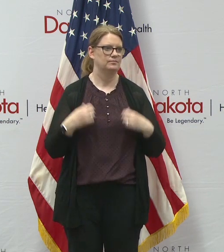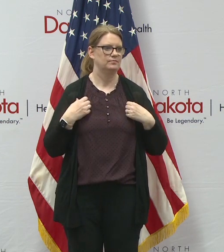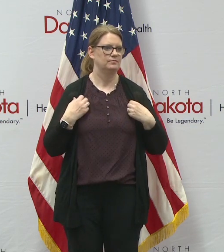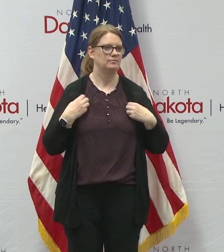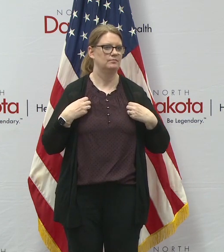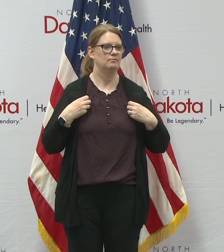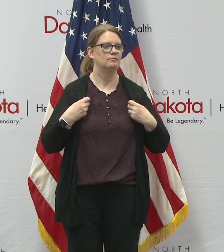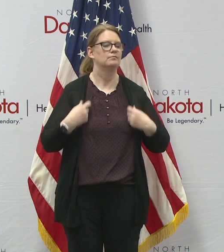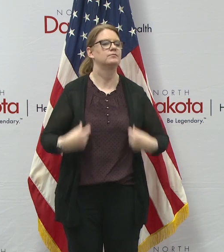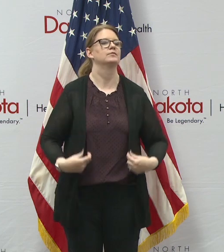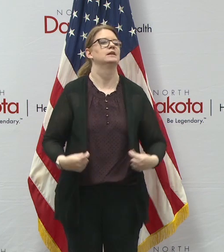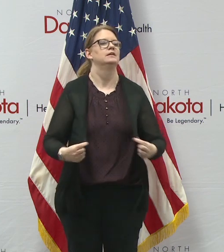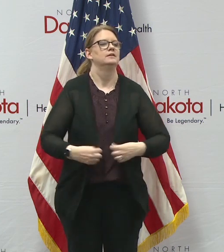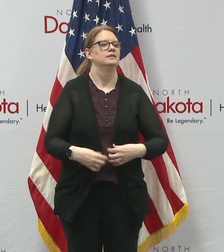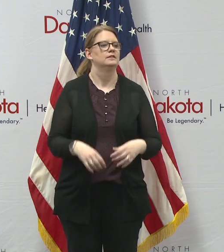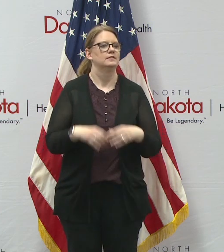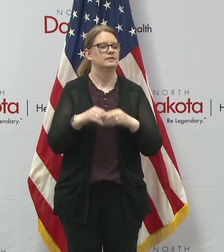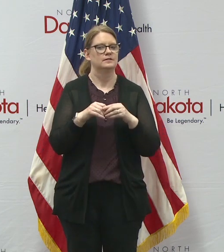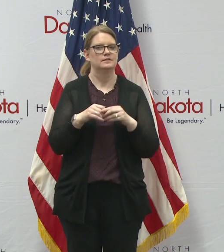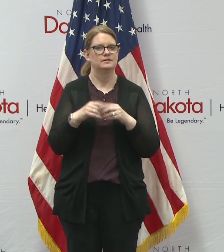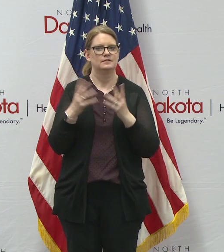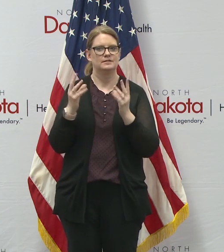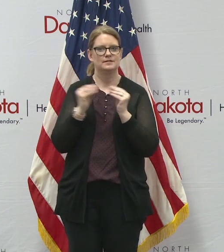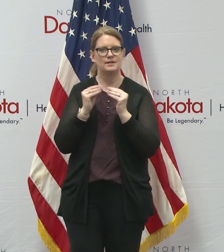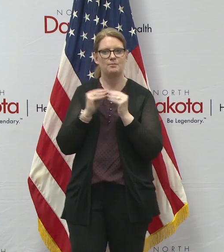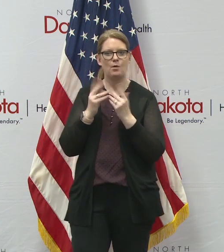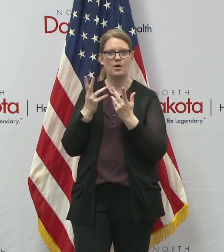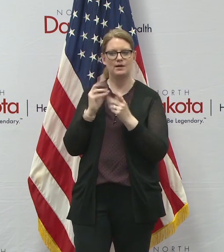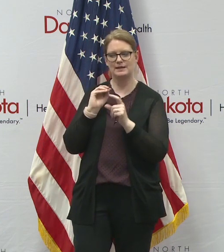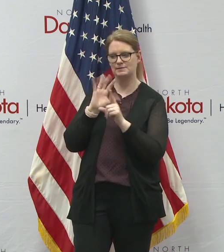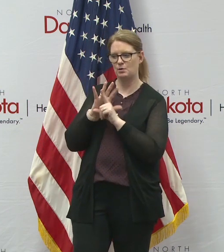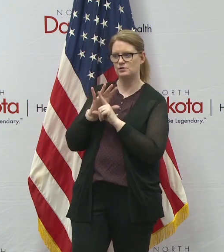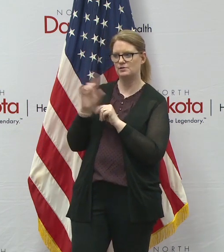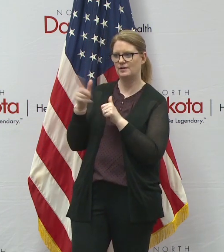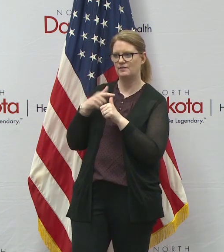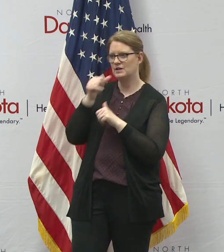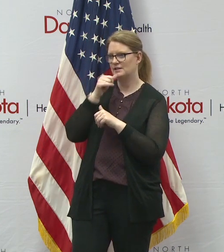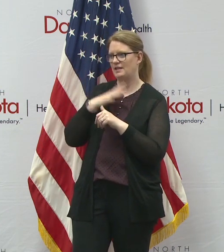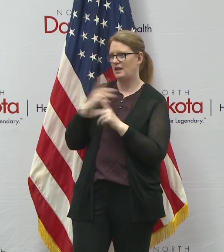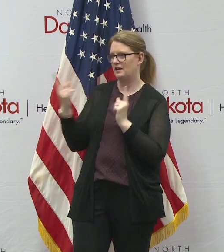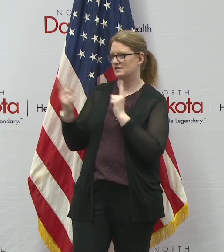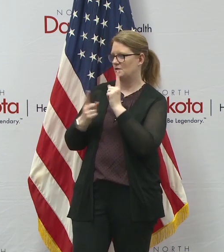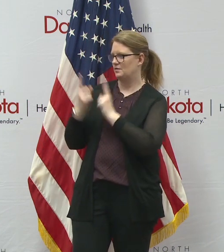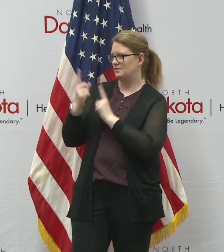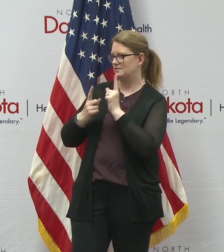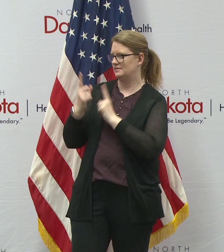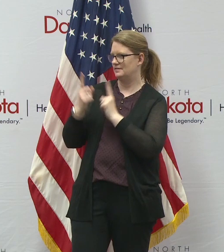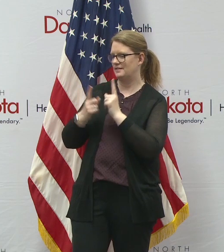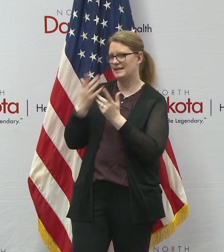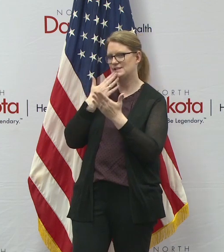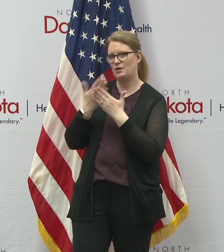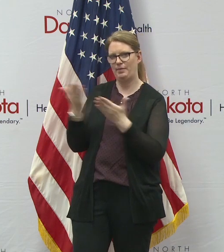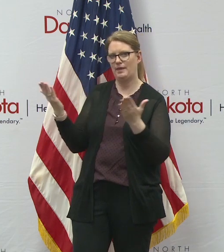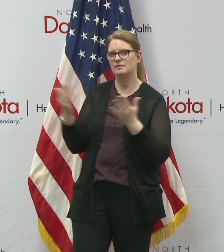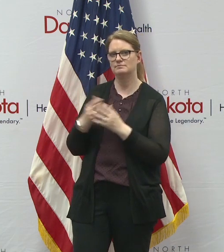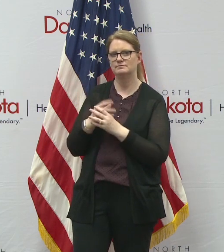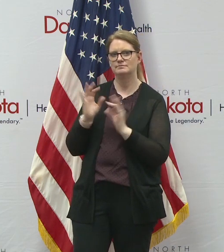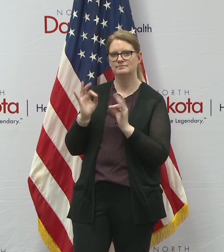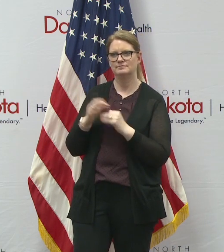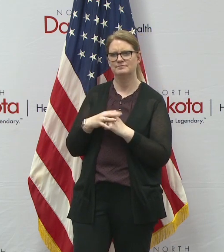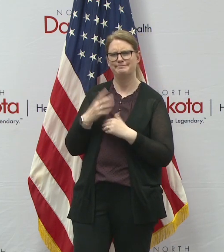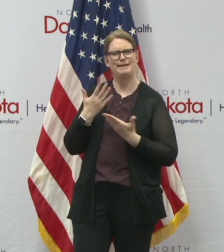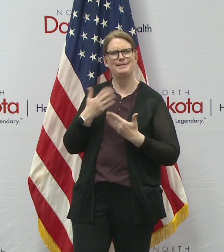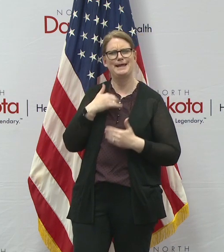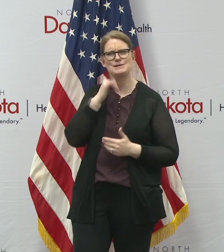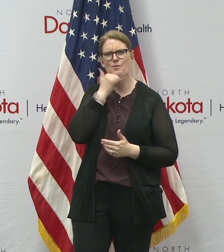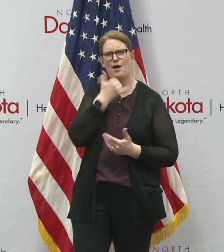would say more exposure I can get to the First Lady, the better. So we'll just say that's a good thing. Maybe that came off wrong, I